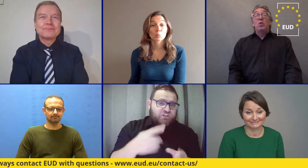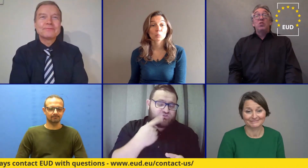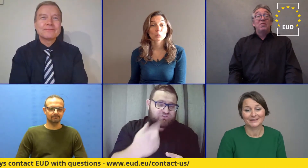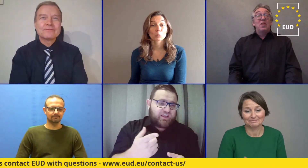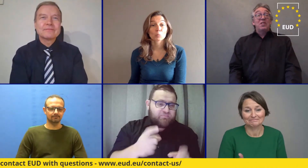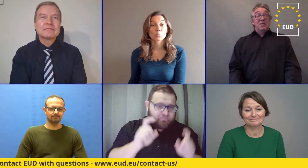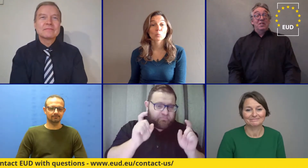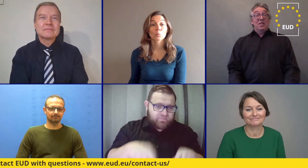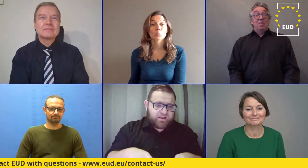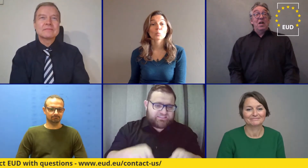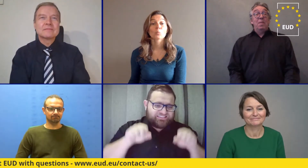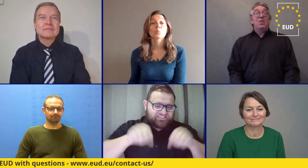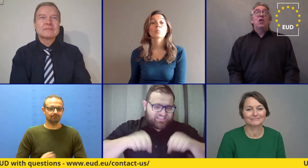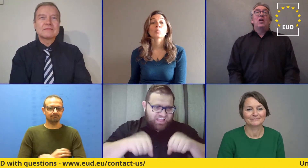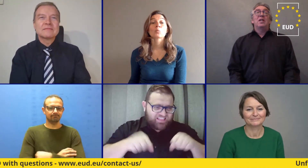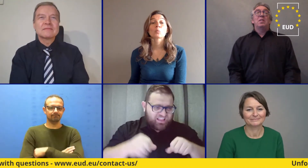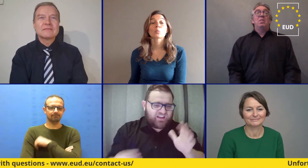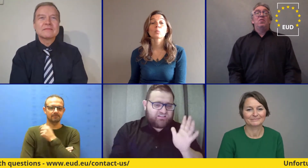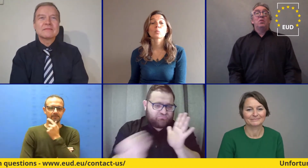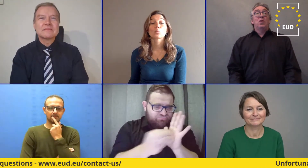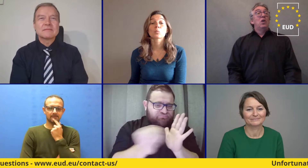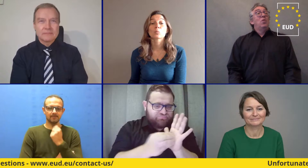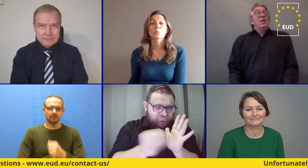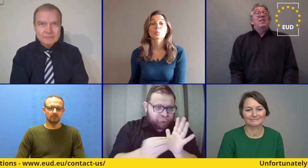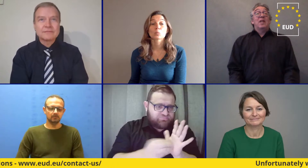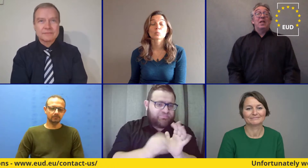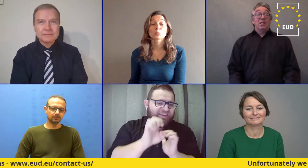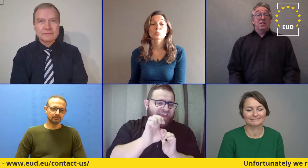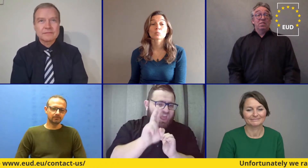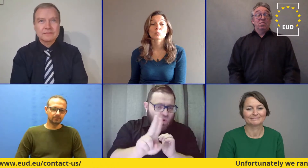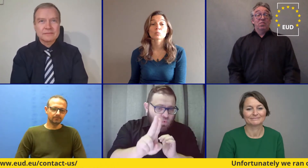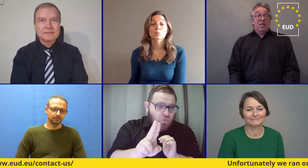Bojan first, then Maya. Like I said before, we need standards, yes.